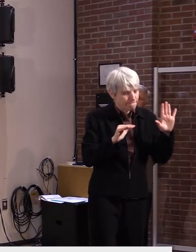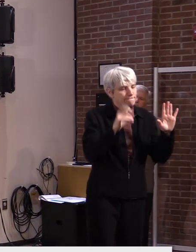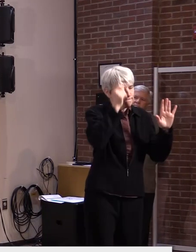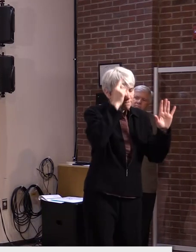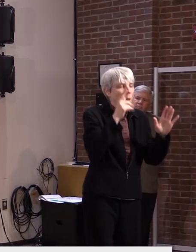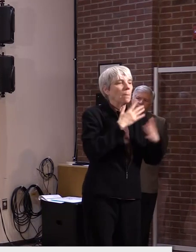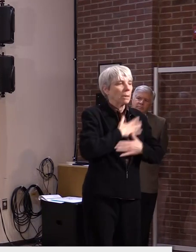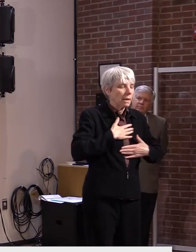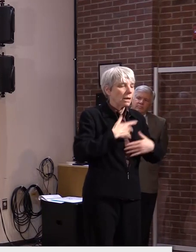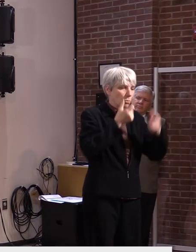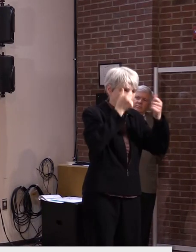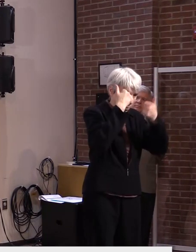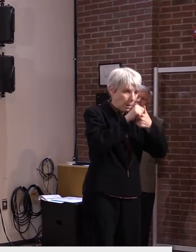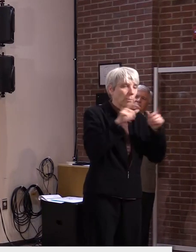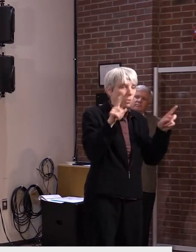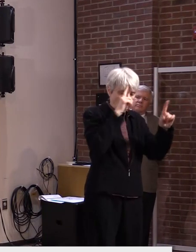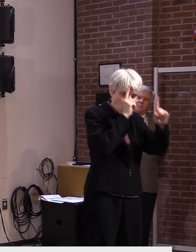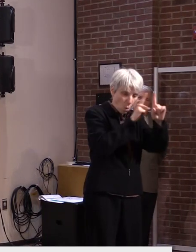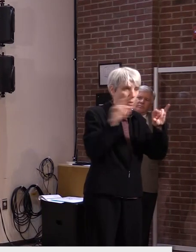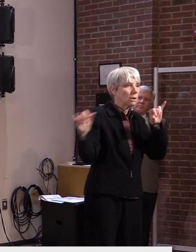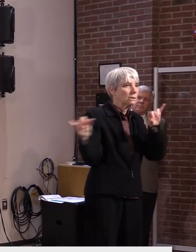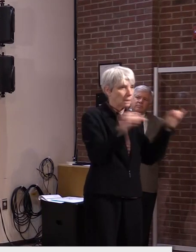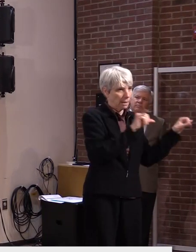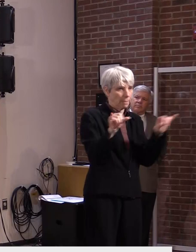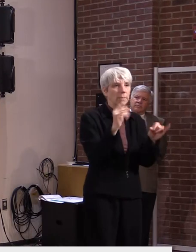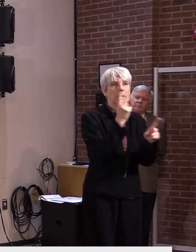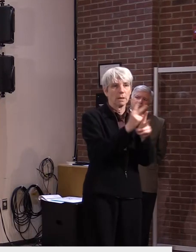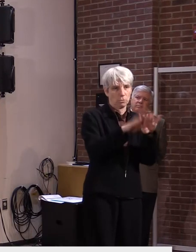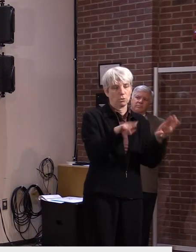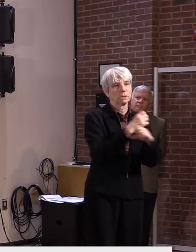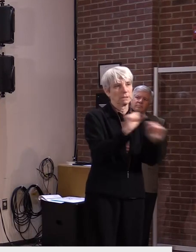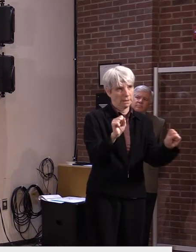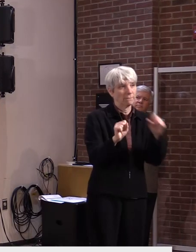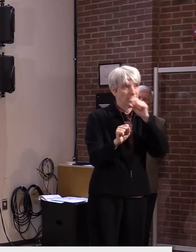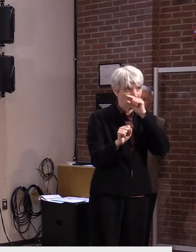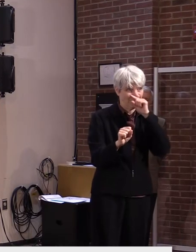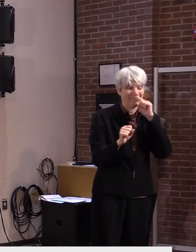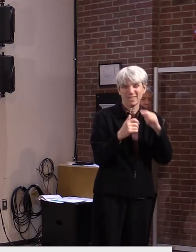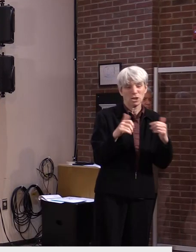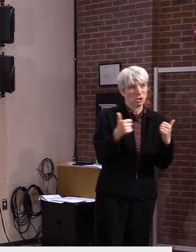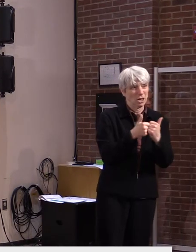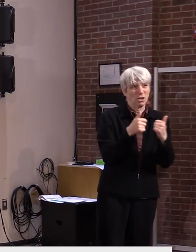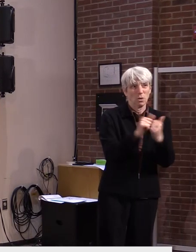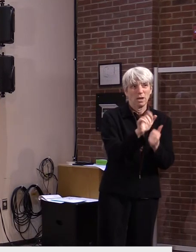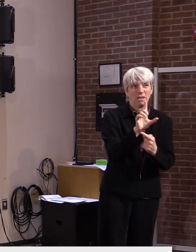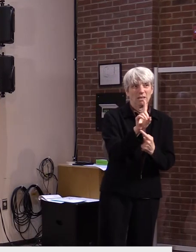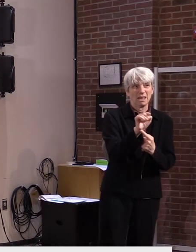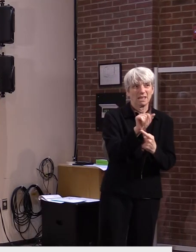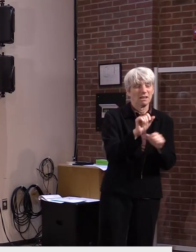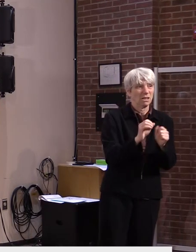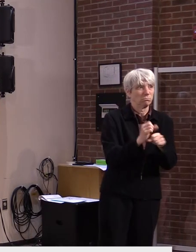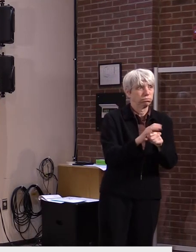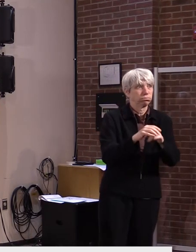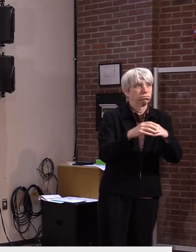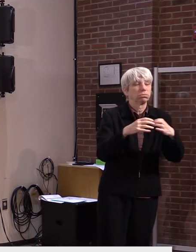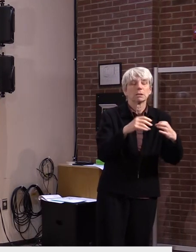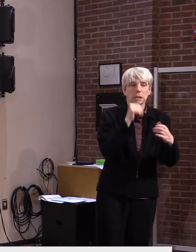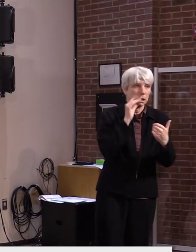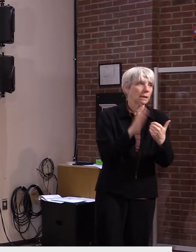to, really work together. It's a very challenging time with the Delta variant surge.